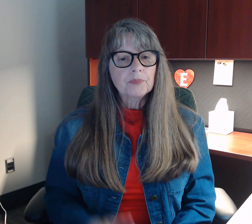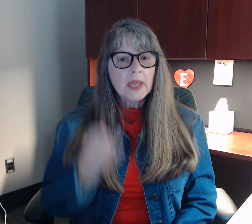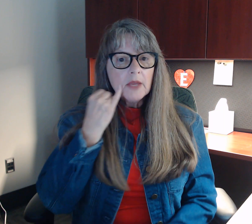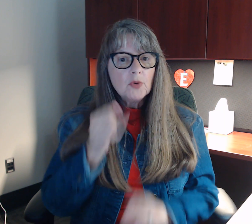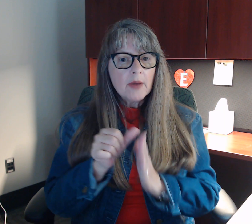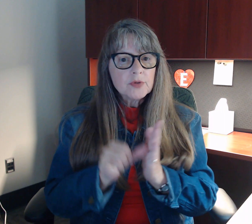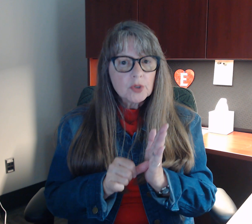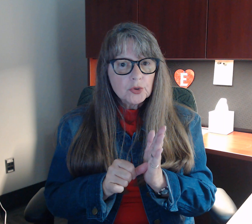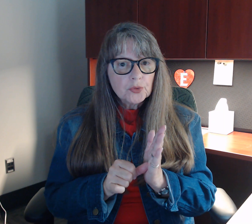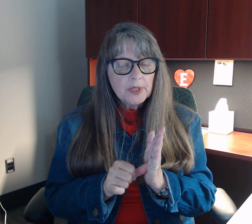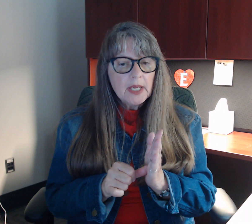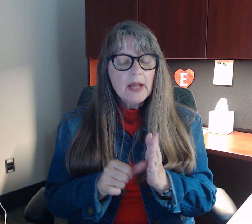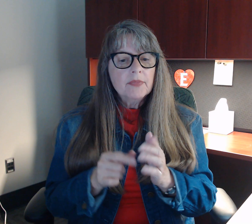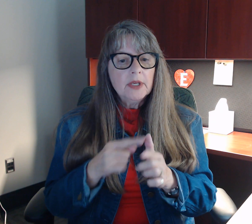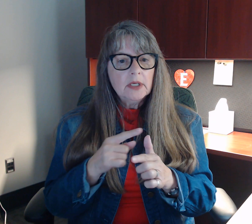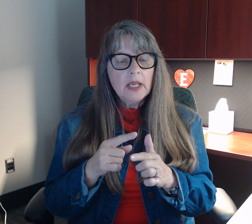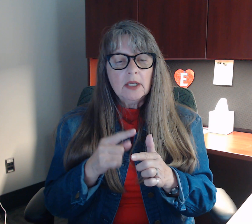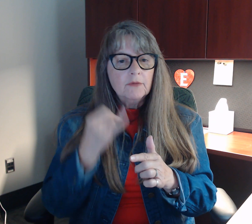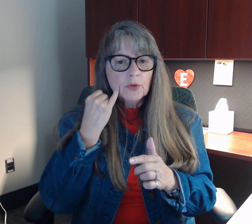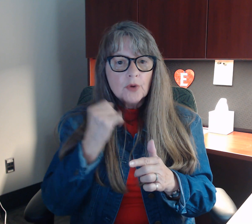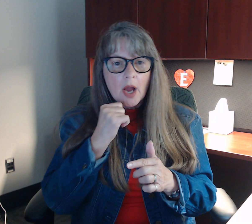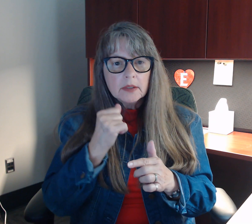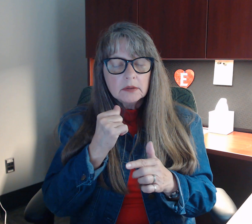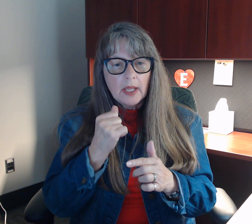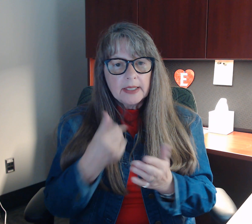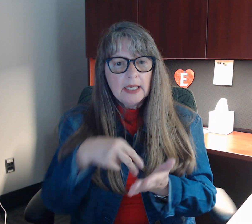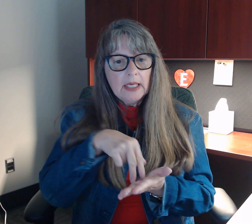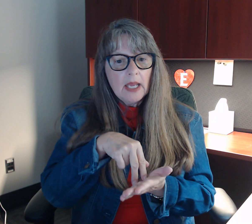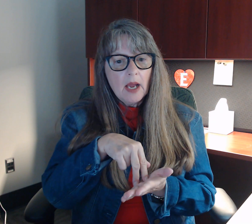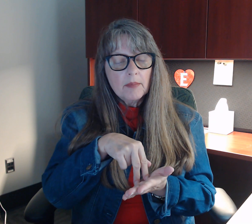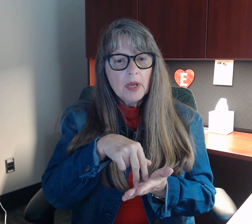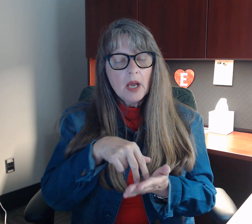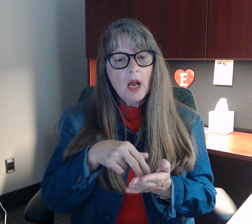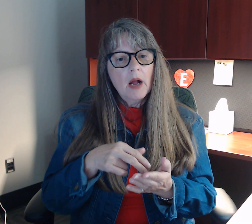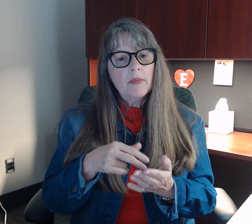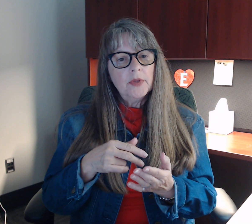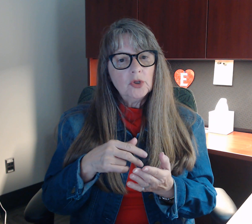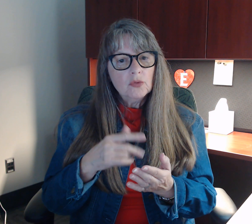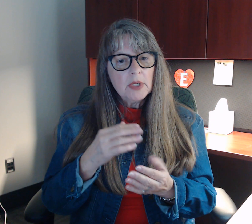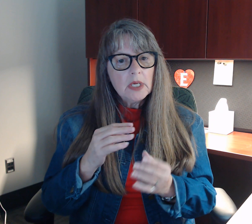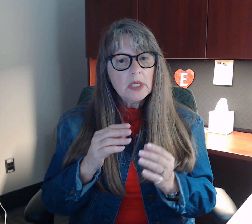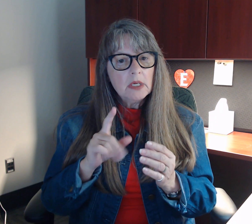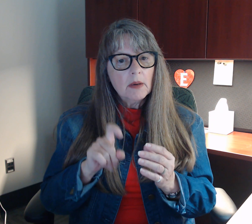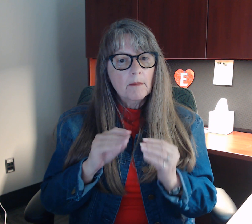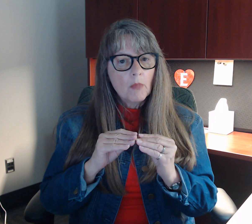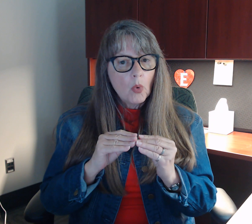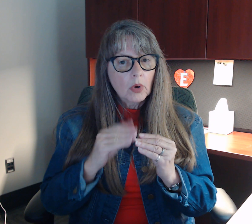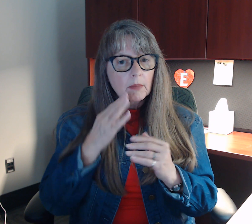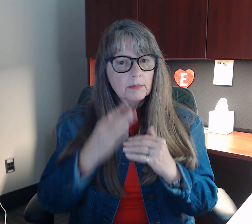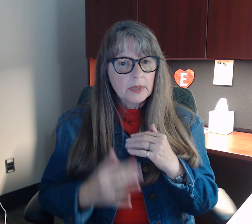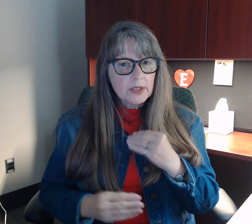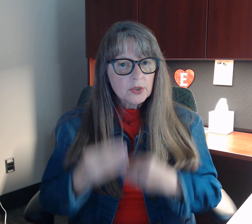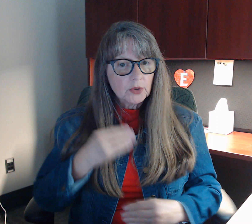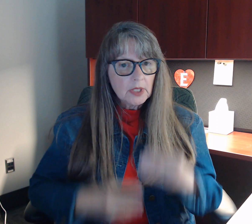If you have surgery, then, and if you're not like getting up, then you need more blood